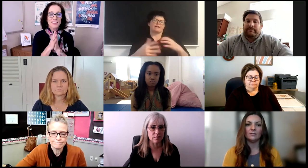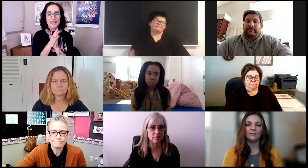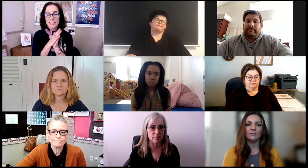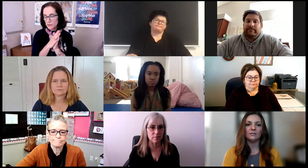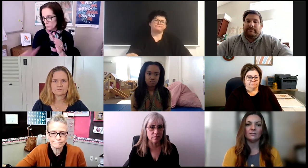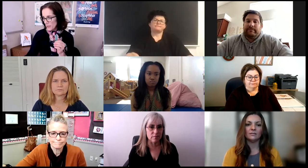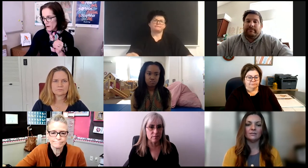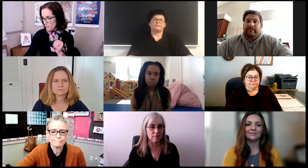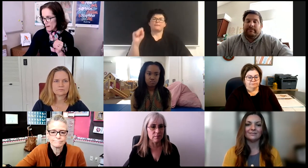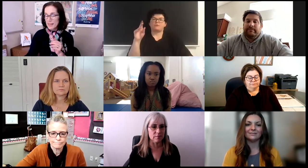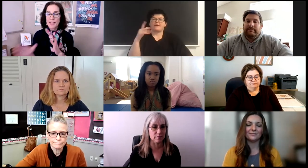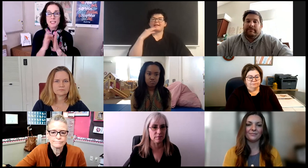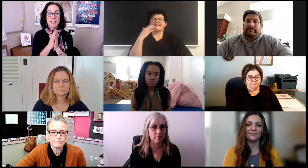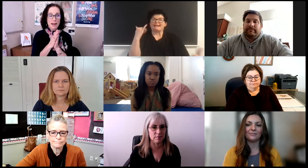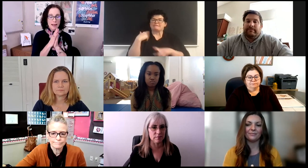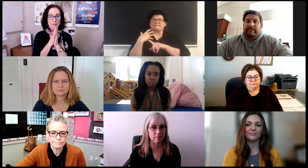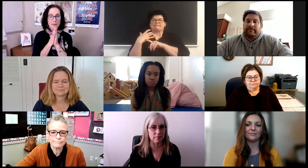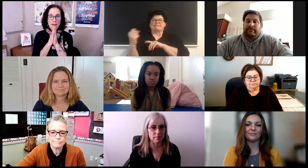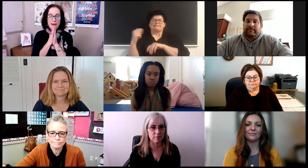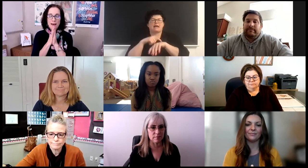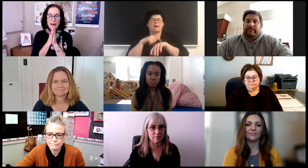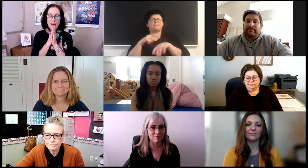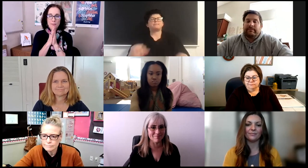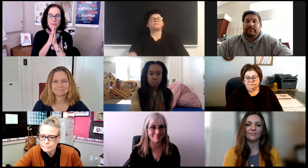Great. Thank you. We are running out of time.